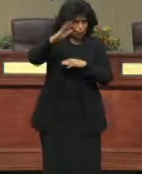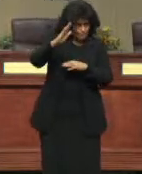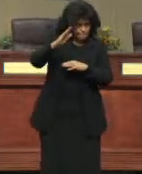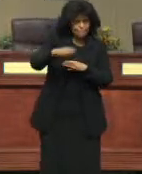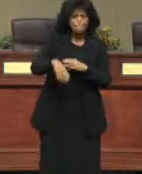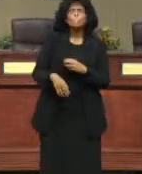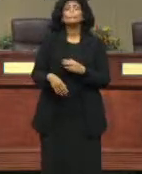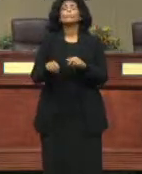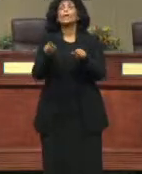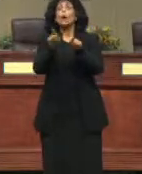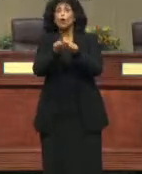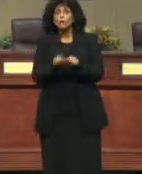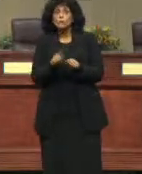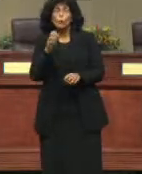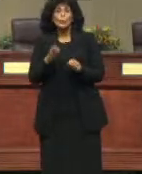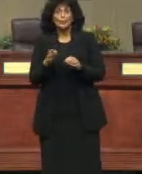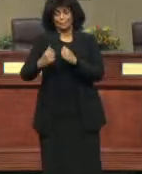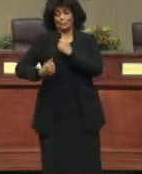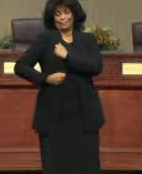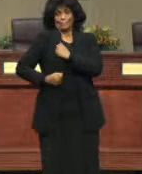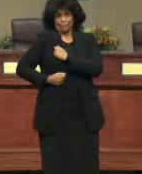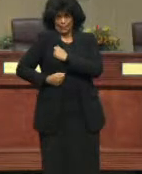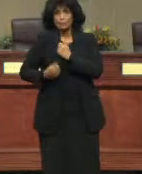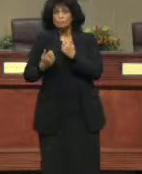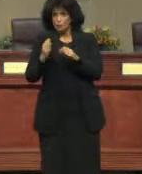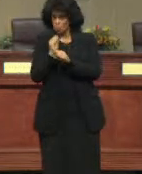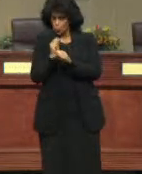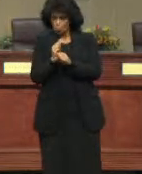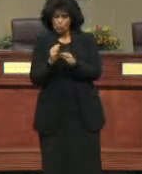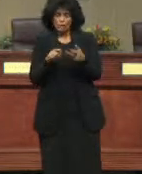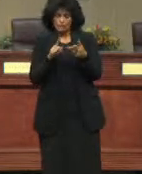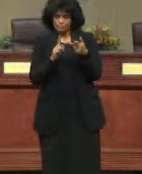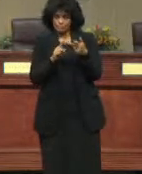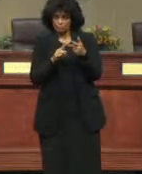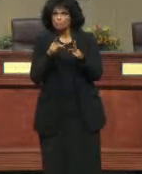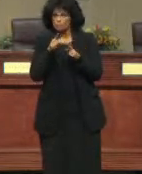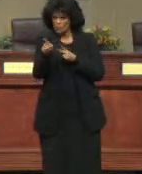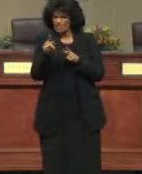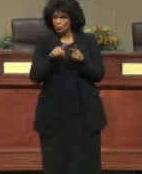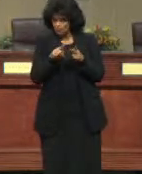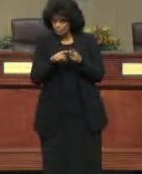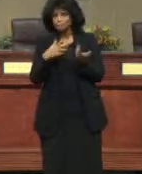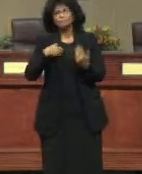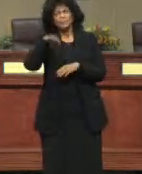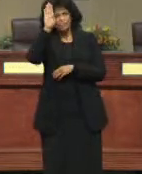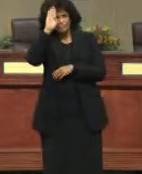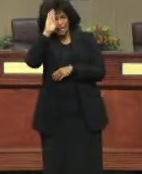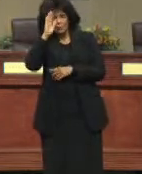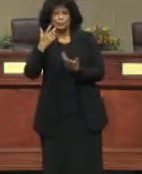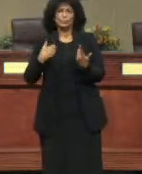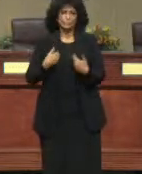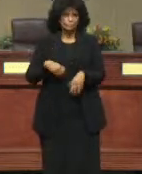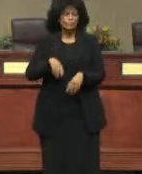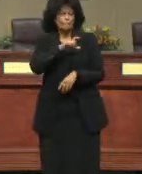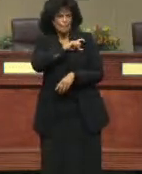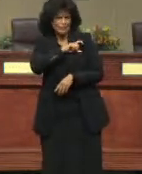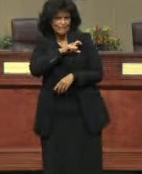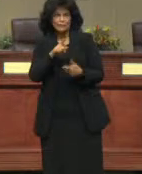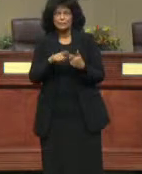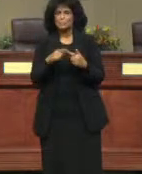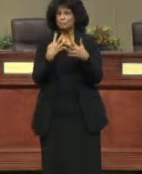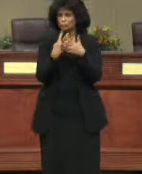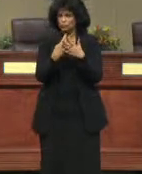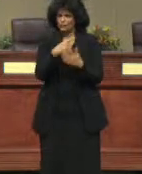of the following professions: firefighters, police officers, corrections officers, plus those who work in the educational